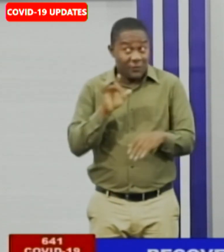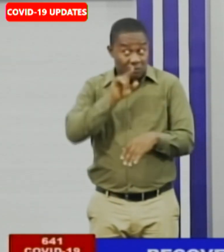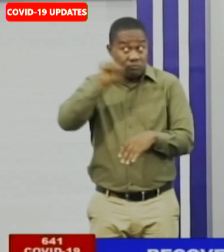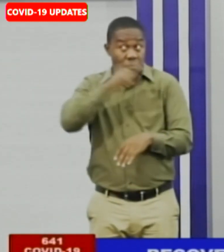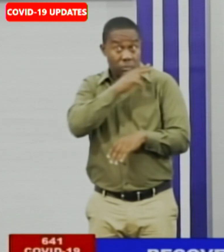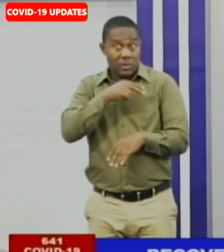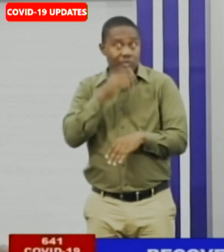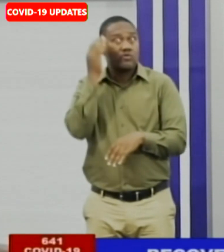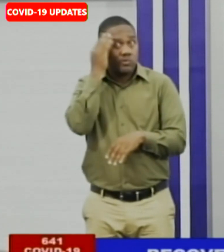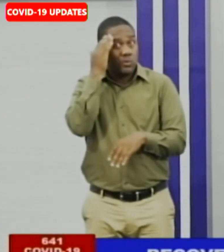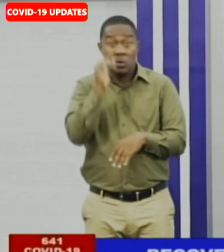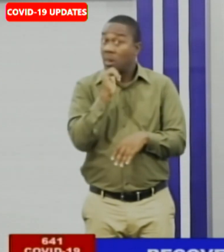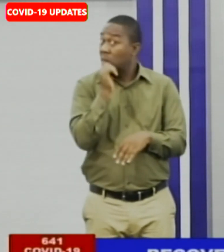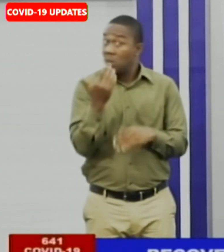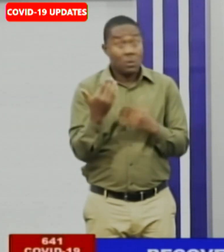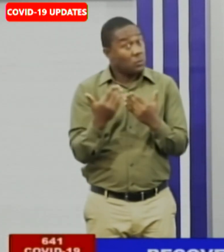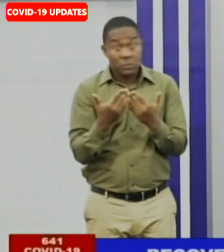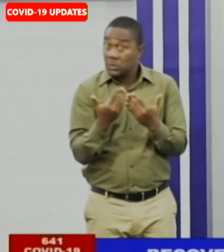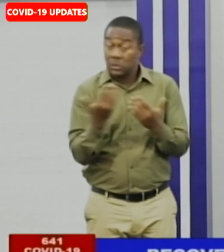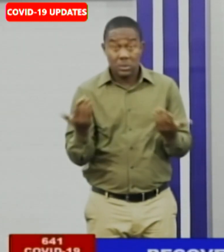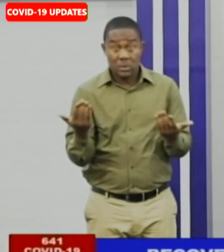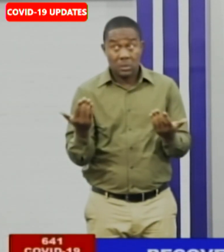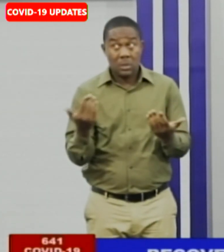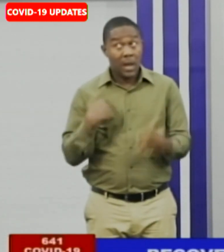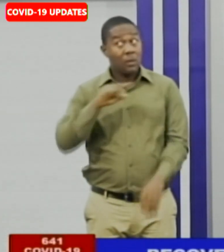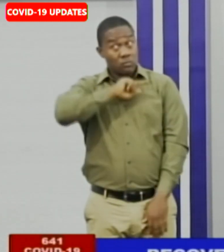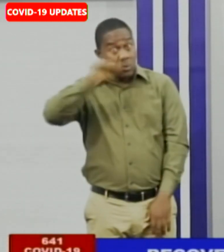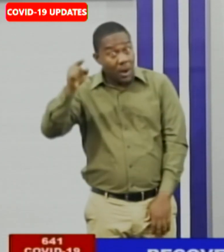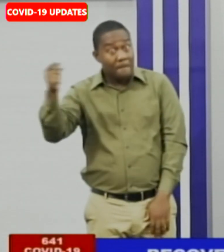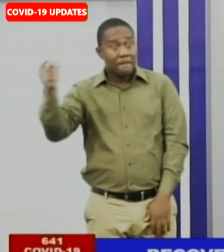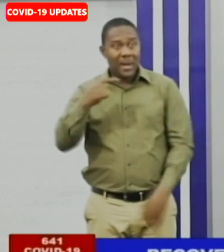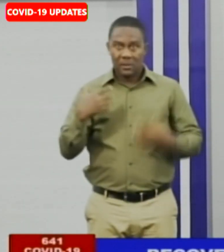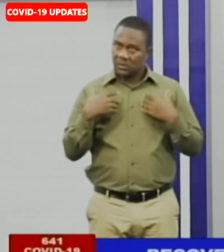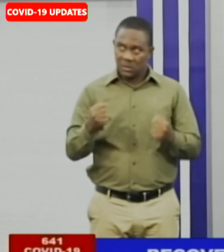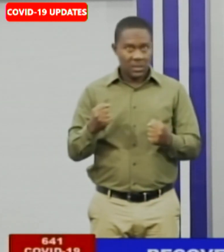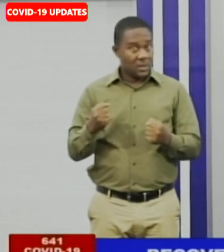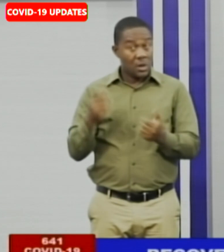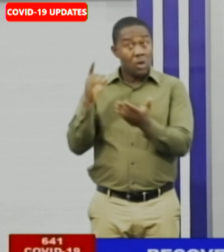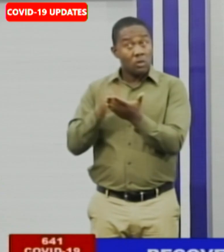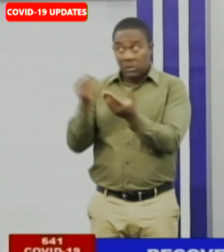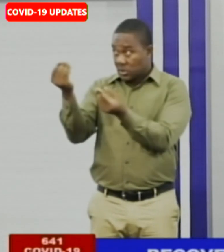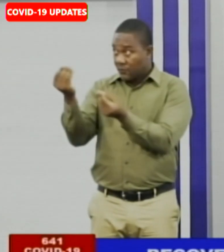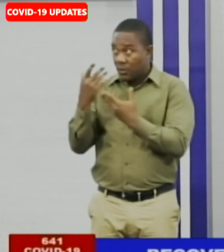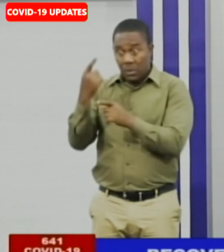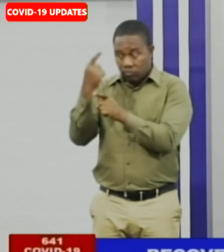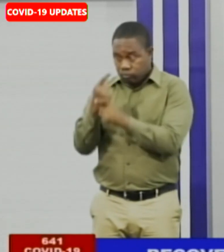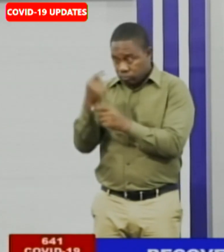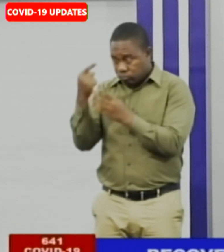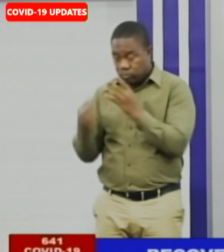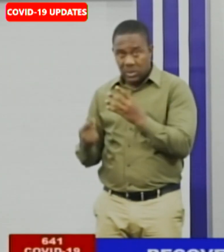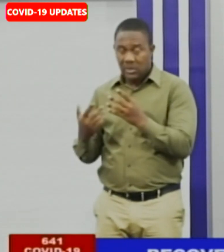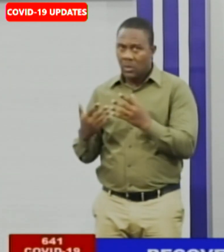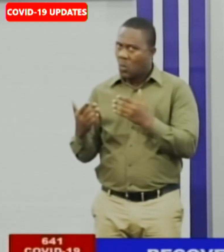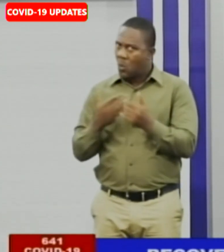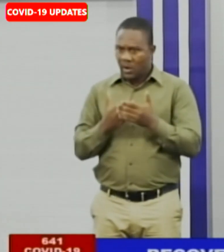you. Yes, I went there and by God's grace I'm back. So I'm very careful about the instructions that doctors give me. Anything that I touch, I'm